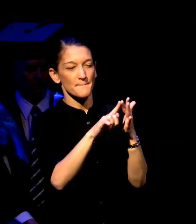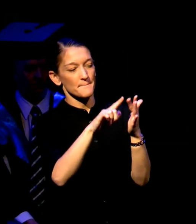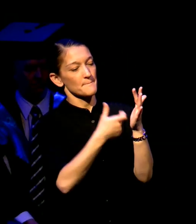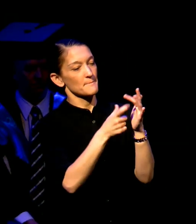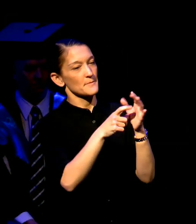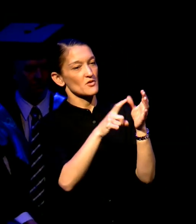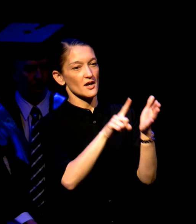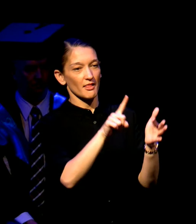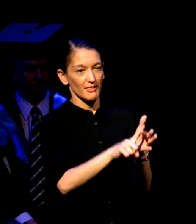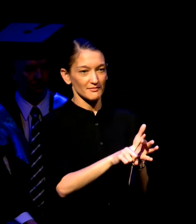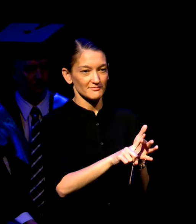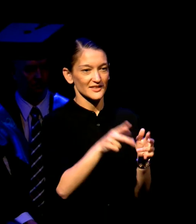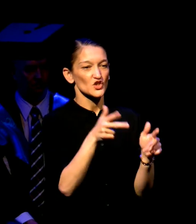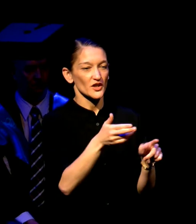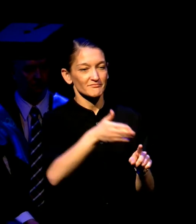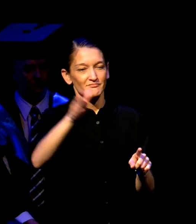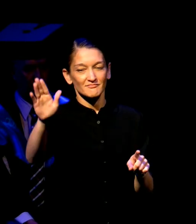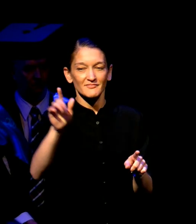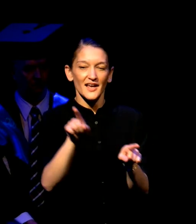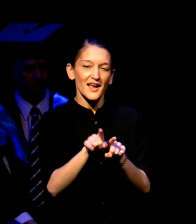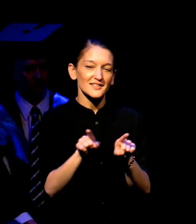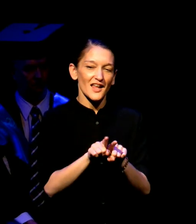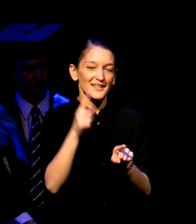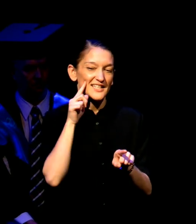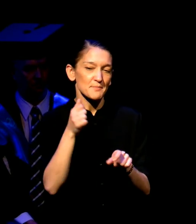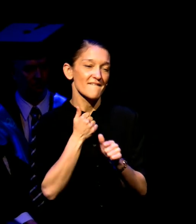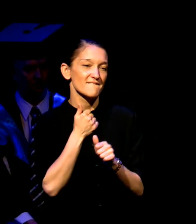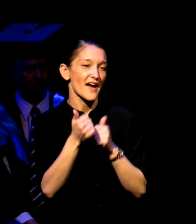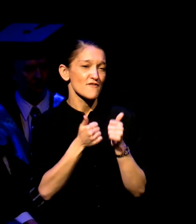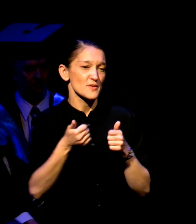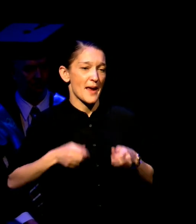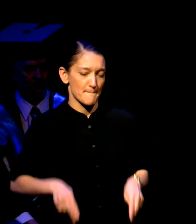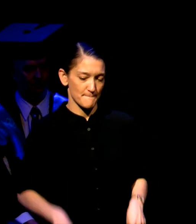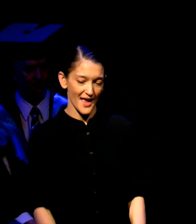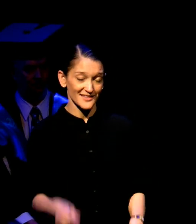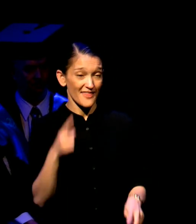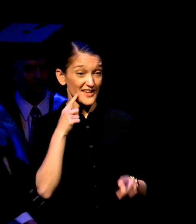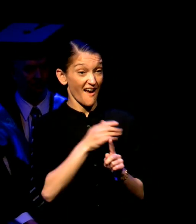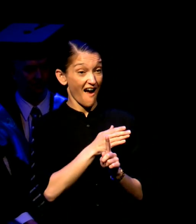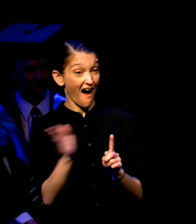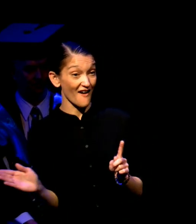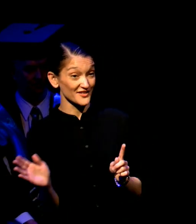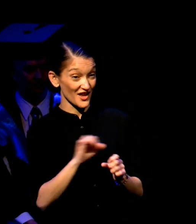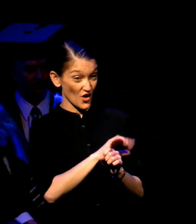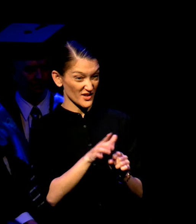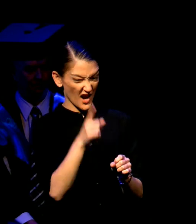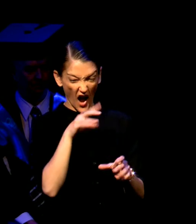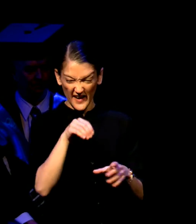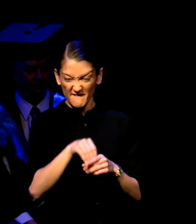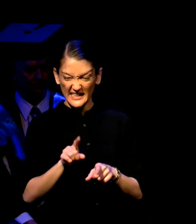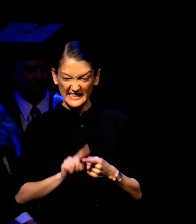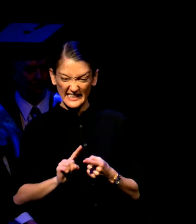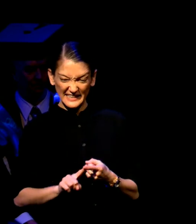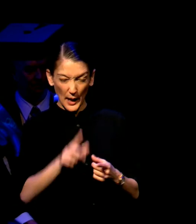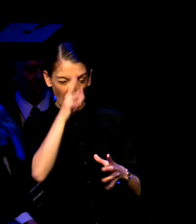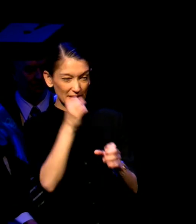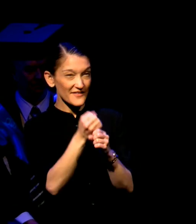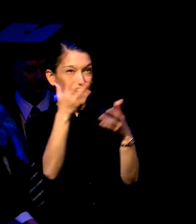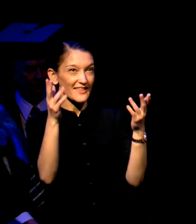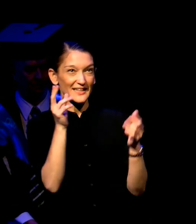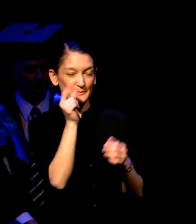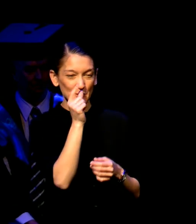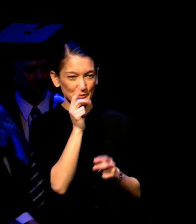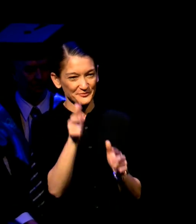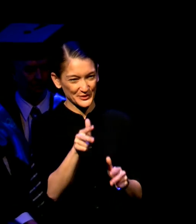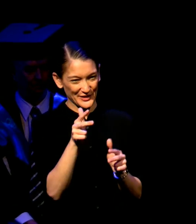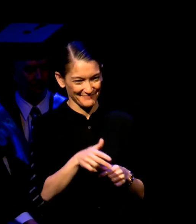of pants after lockdown and thinking, I can still fit them. Yes, I believed anything was possible. So I started